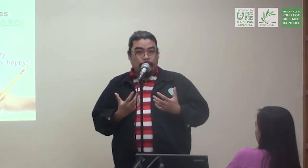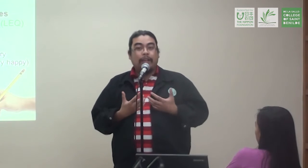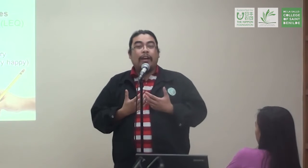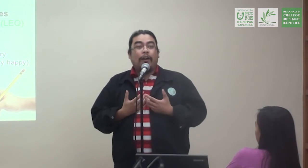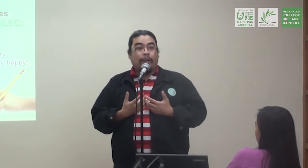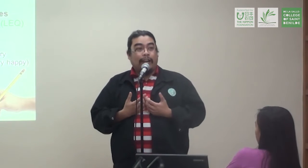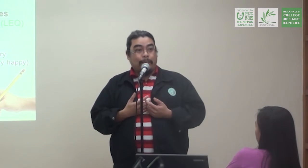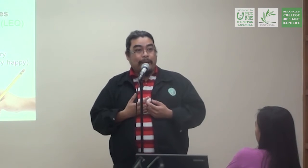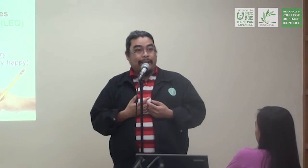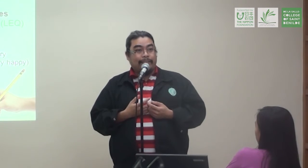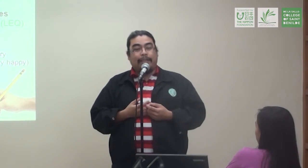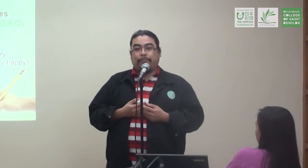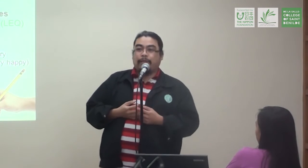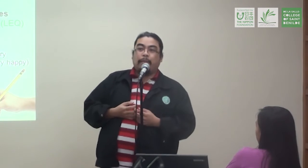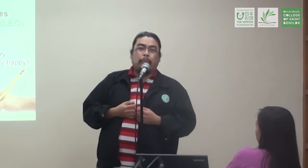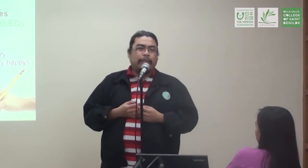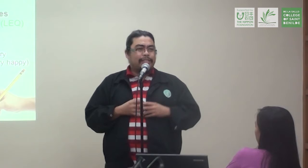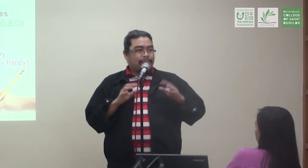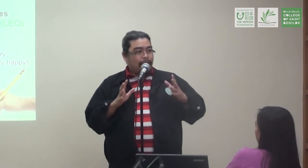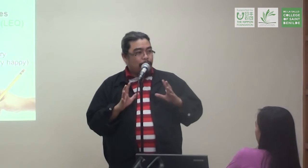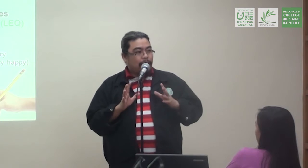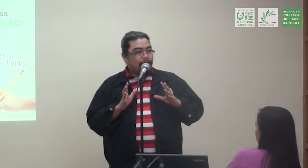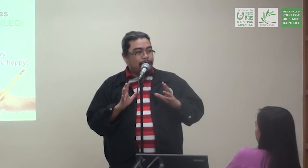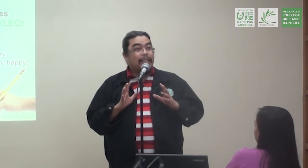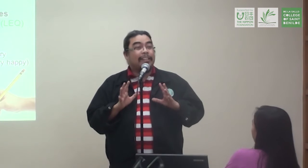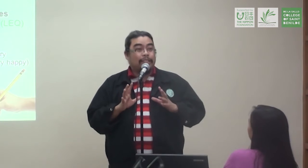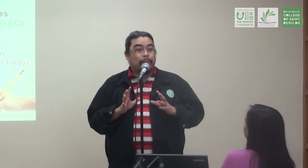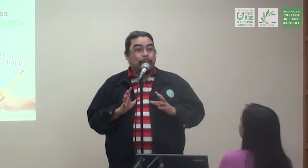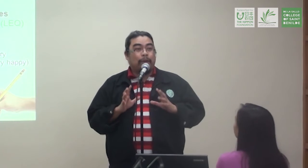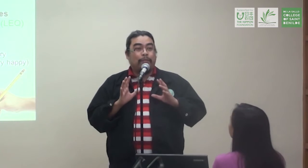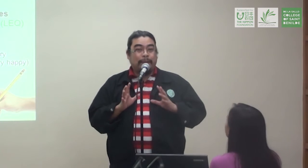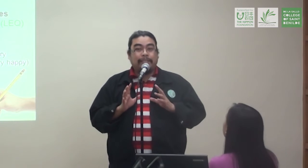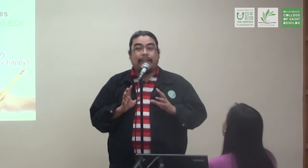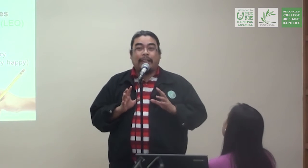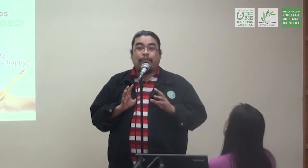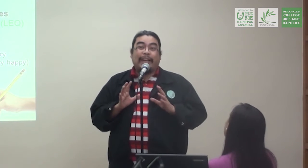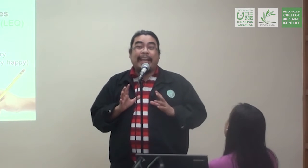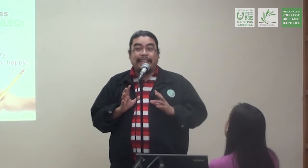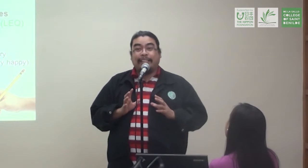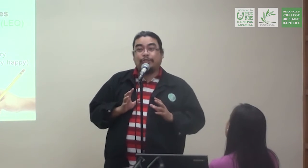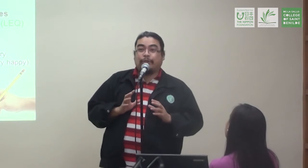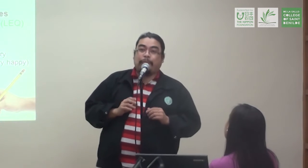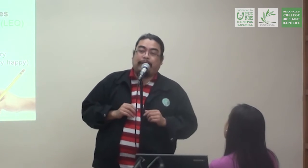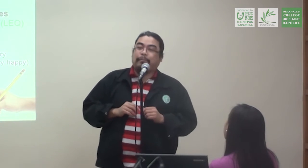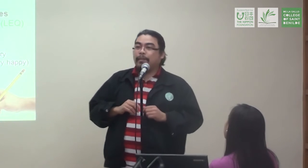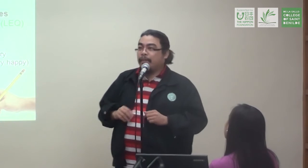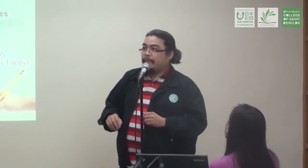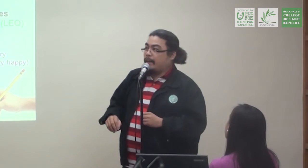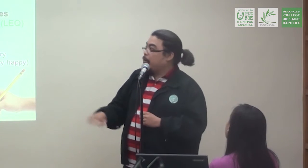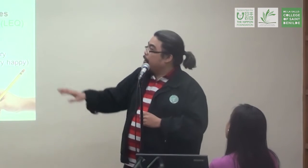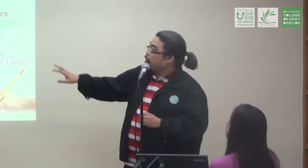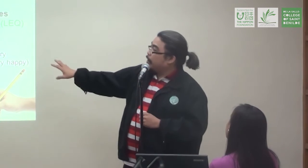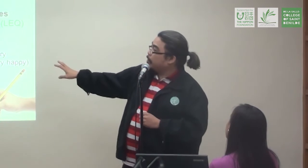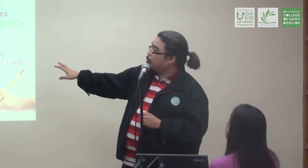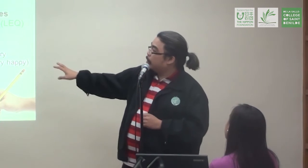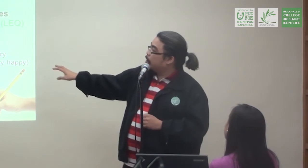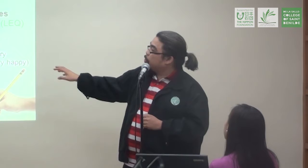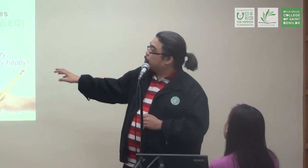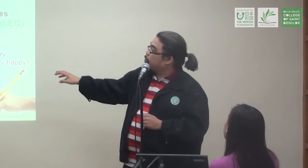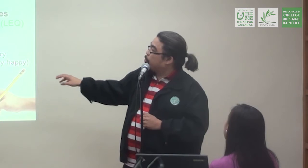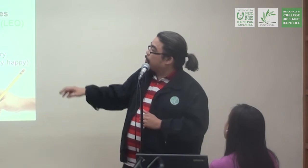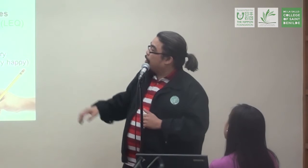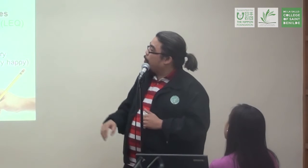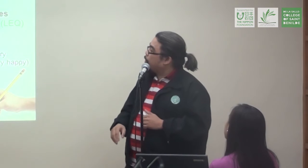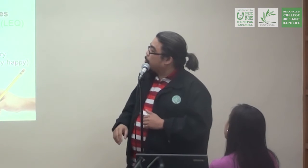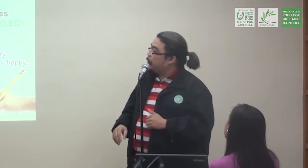quite a good reliability. 0.7 is acceptable basically for any instrument. other one